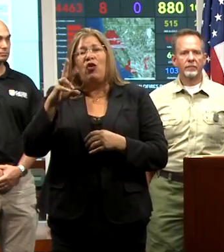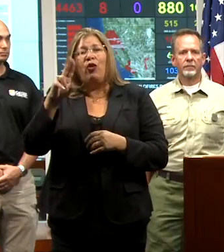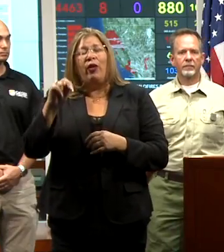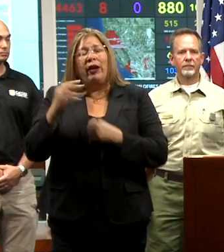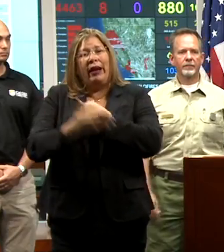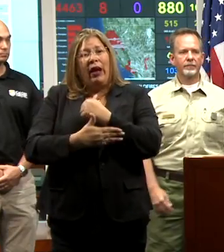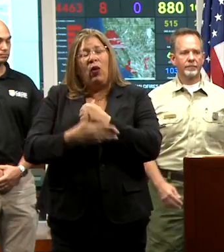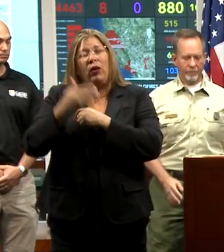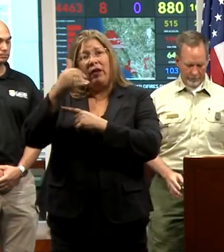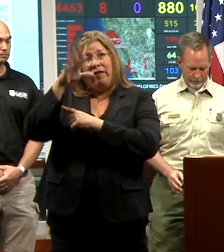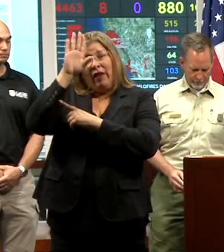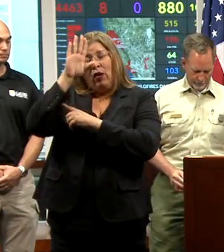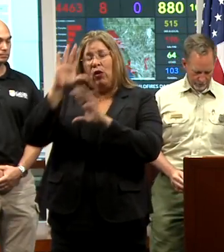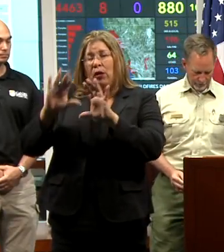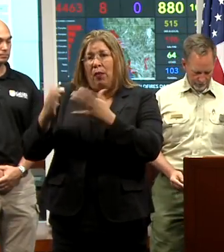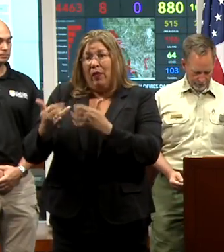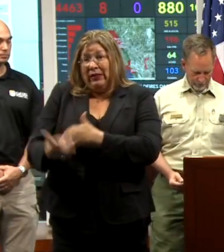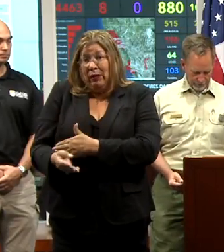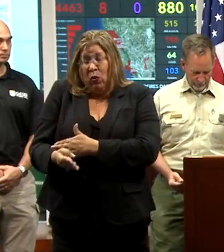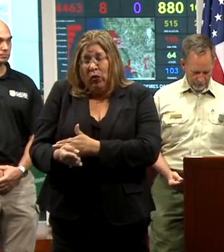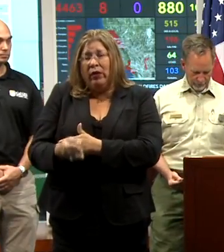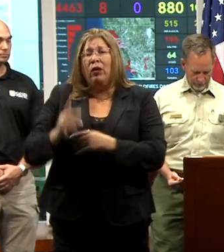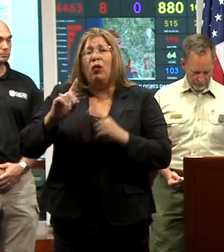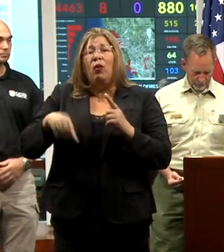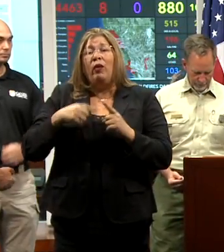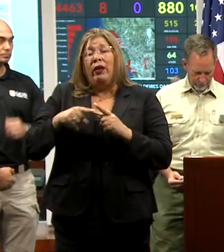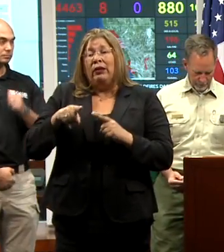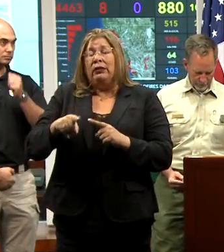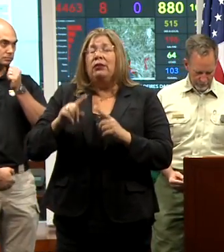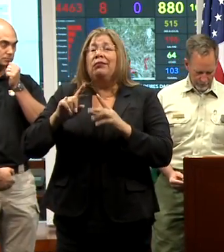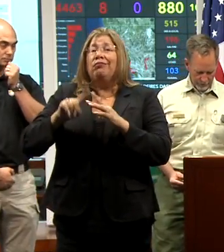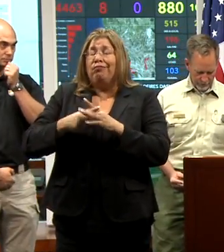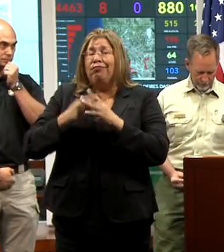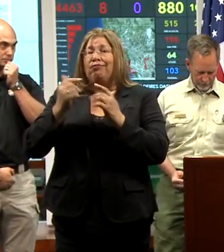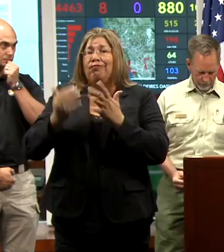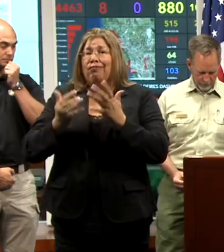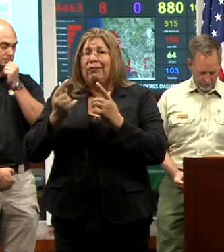Department, this morning when activity increased.